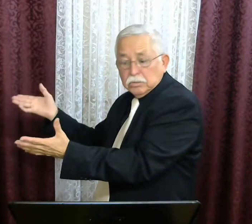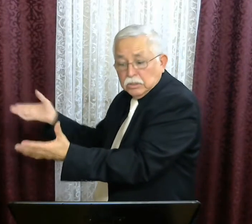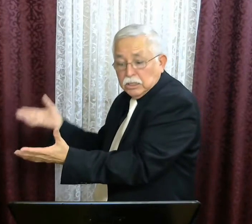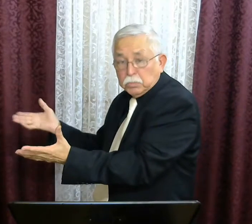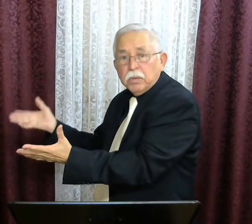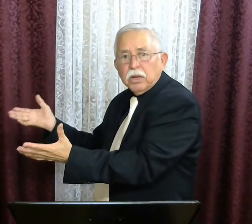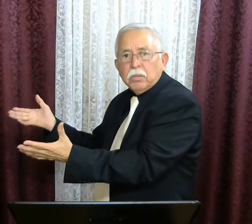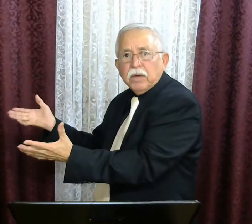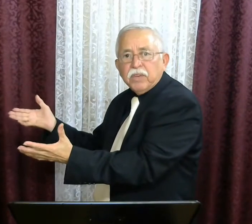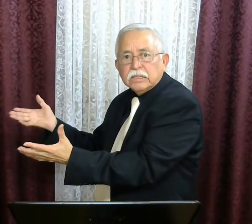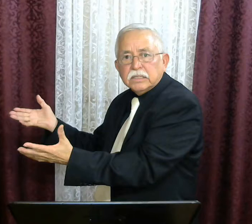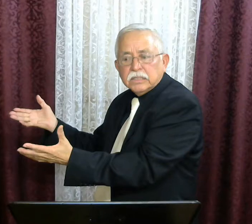This is biblical, my friends.